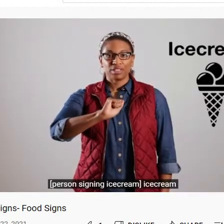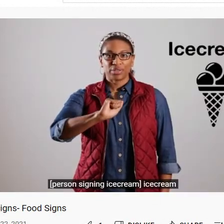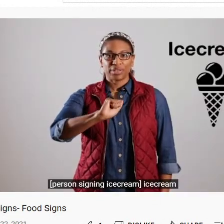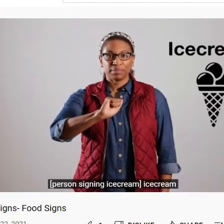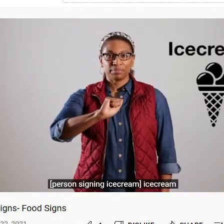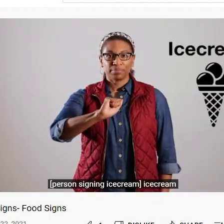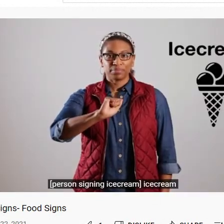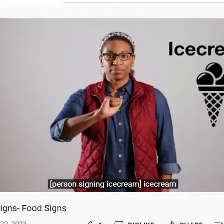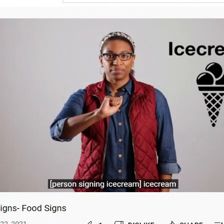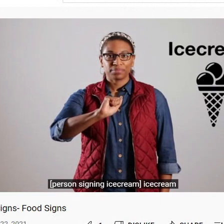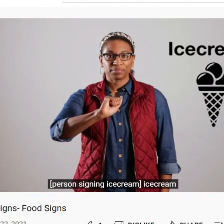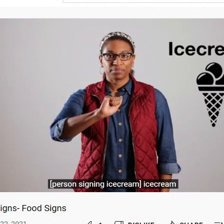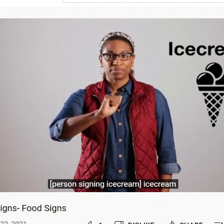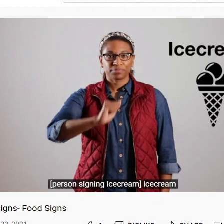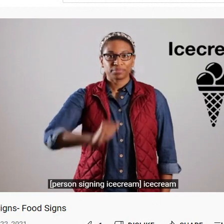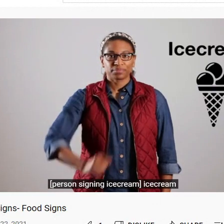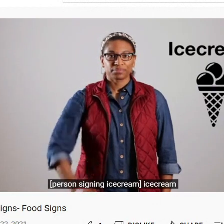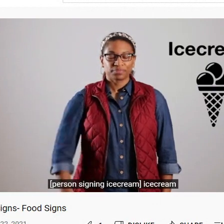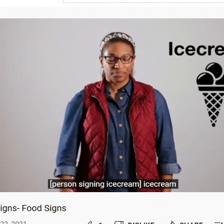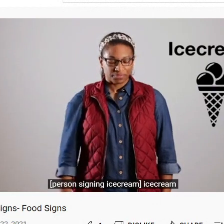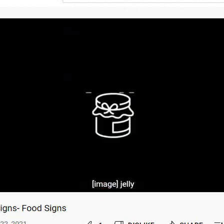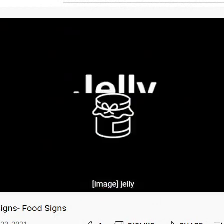Ice cream.